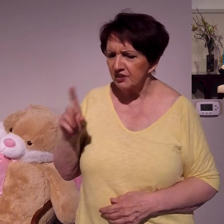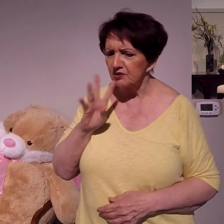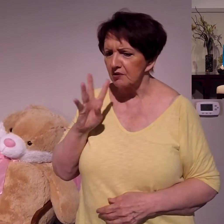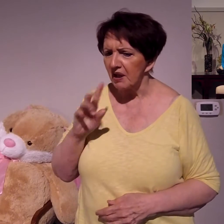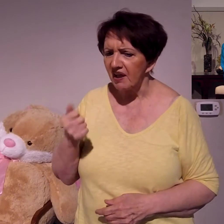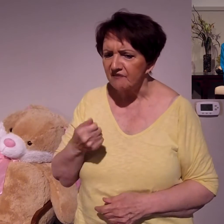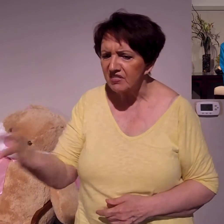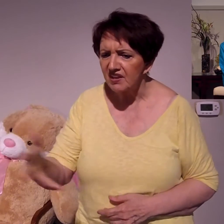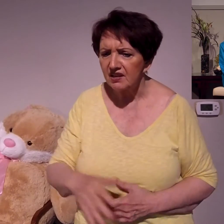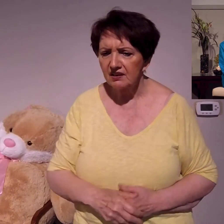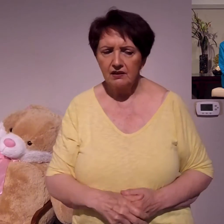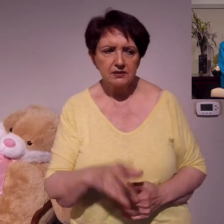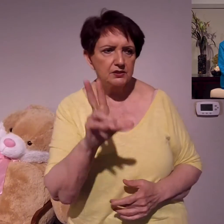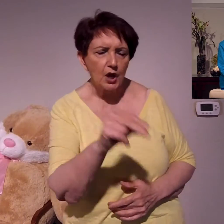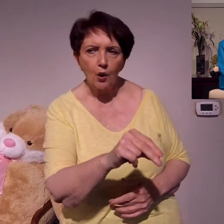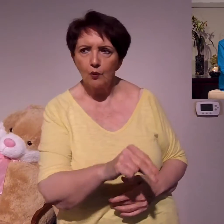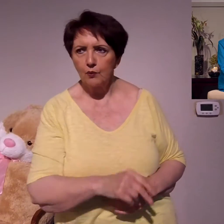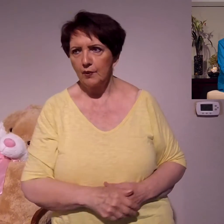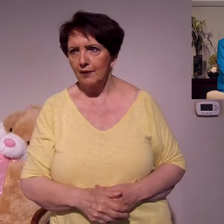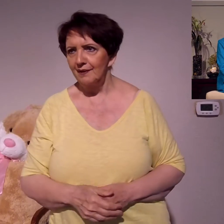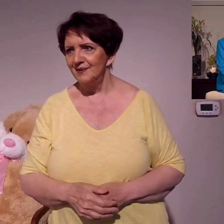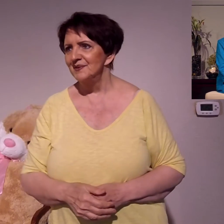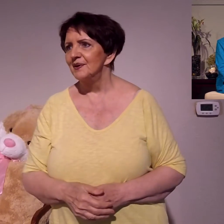much. Really.